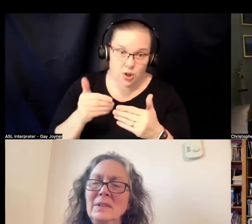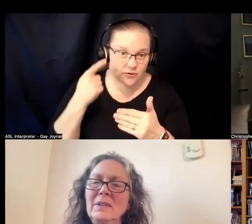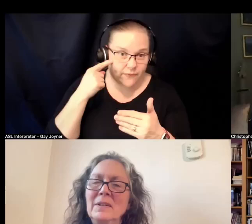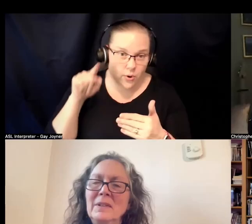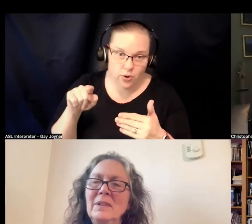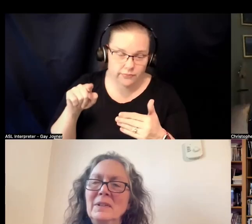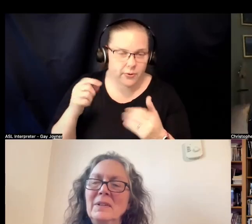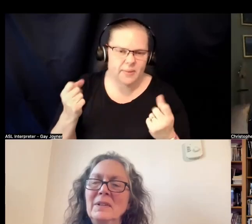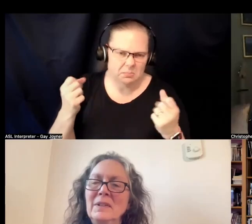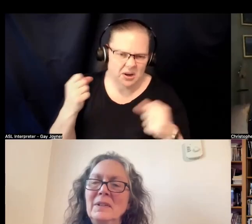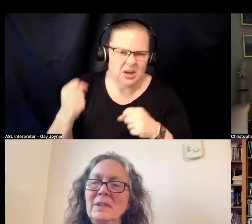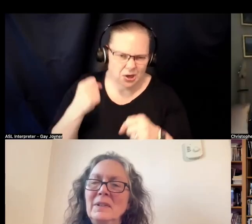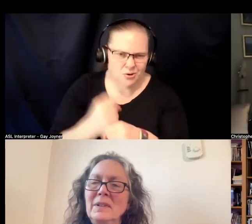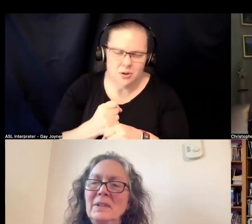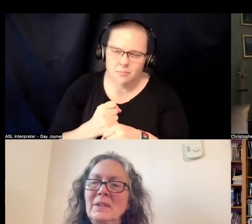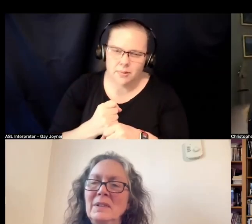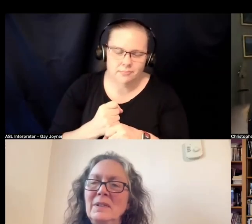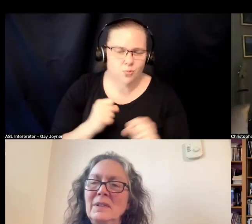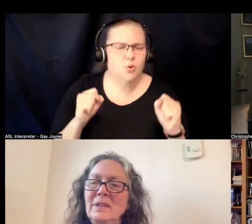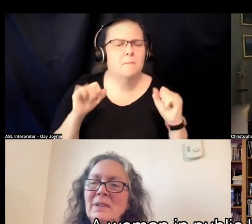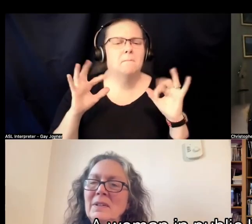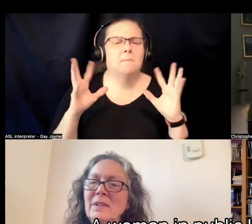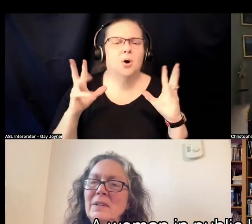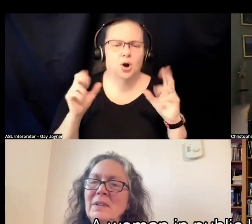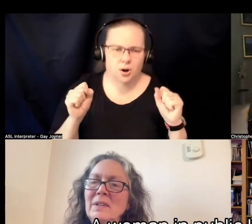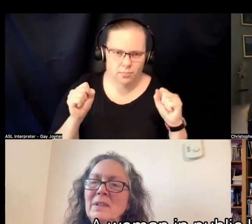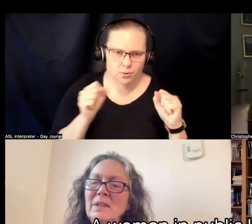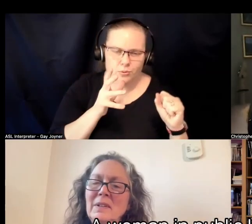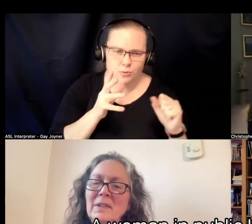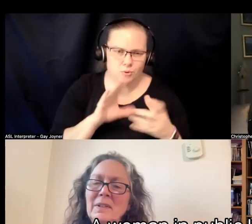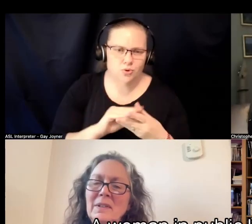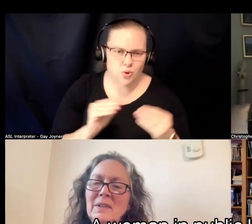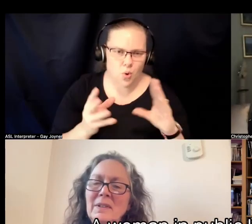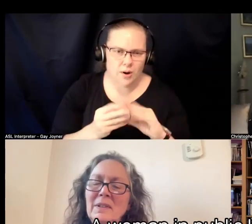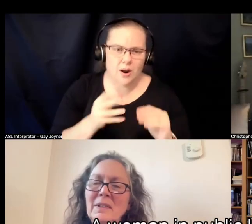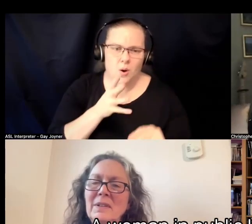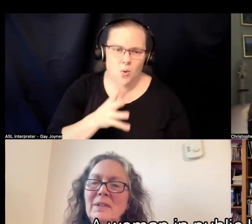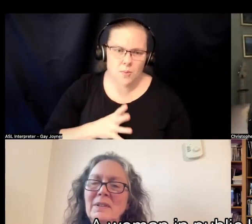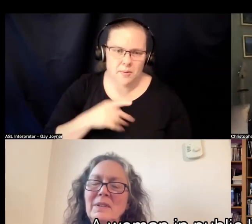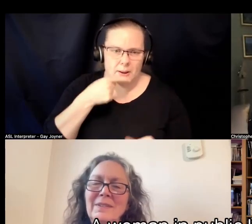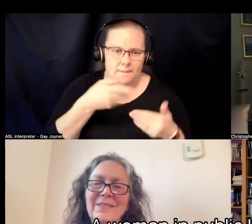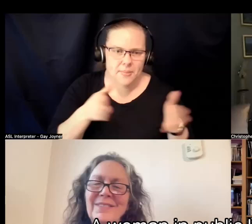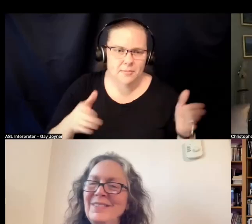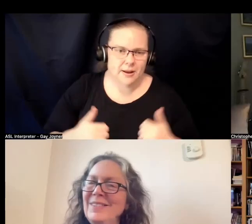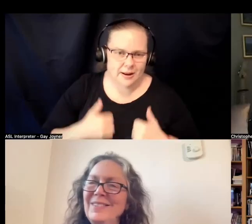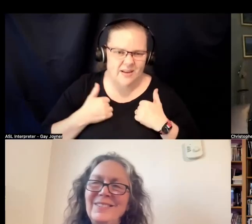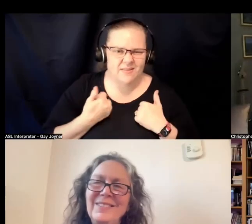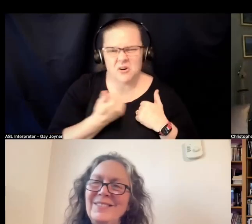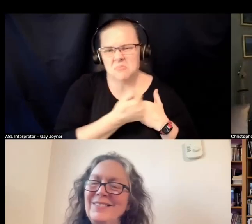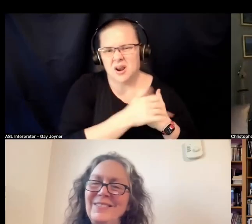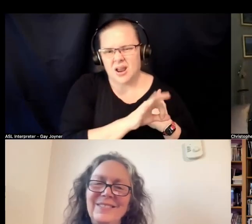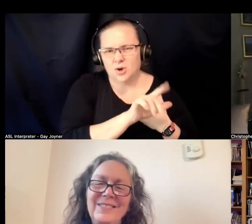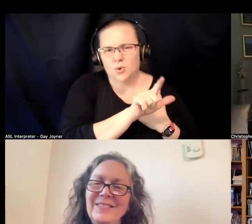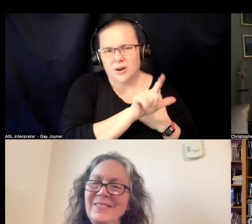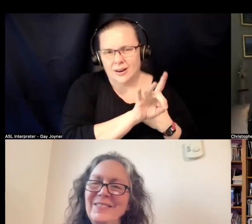years. So a remarkable story. A woman in public life from 1928, give or take, to her death